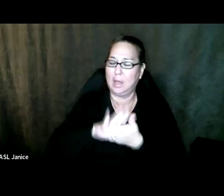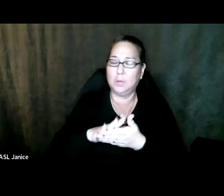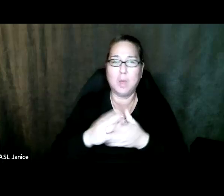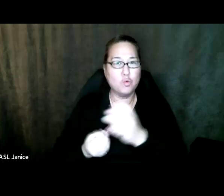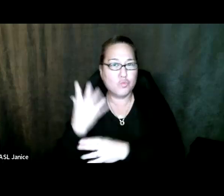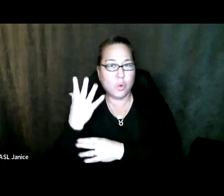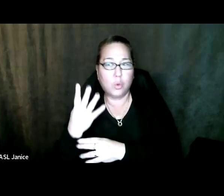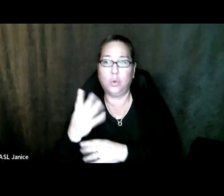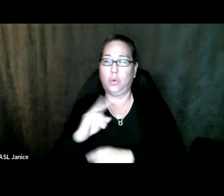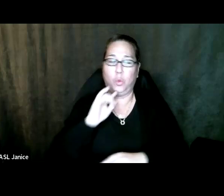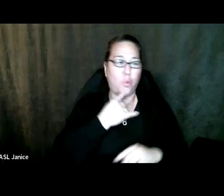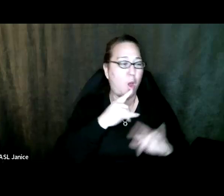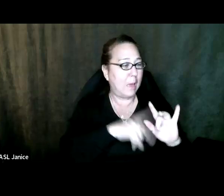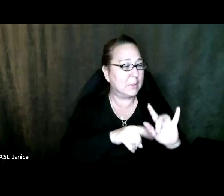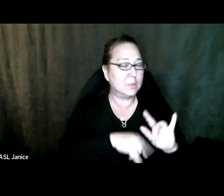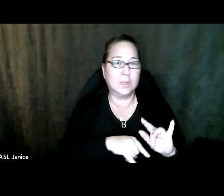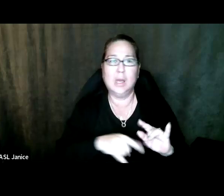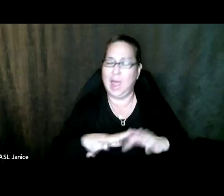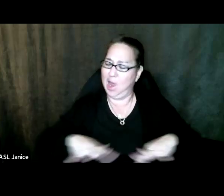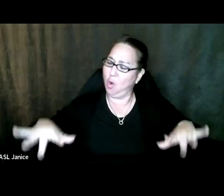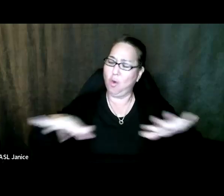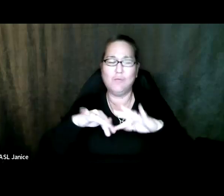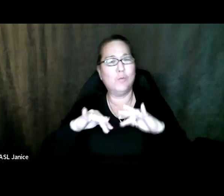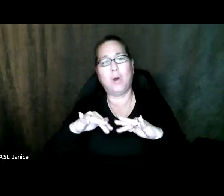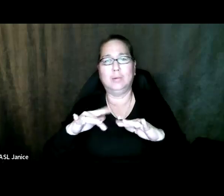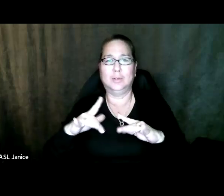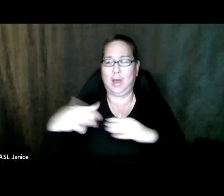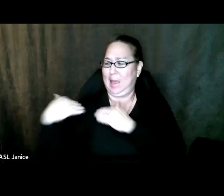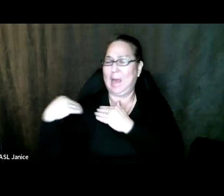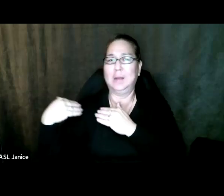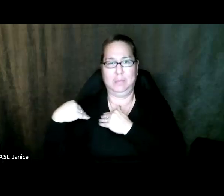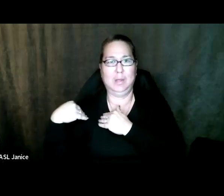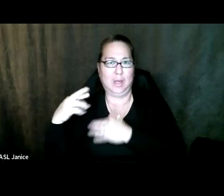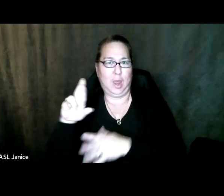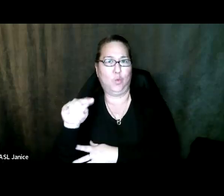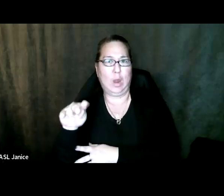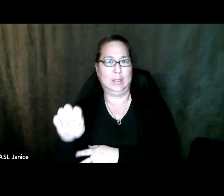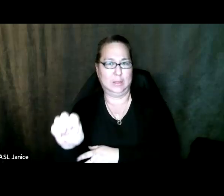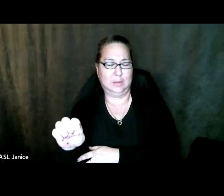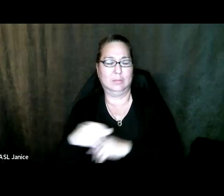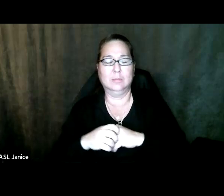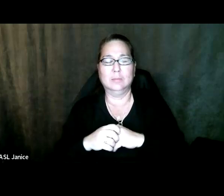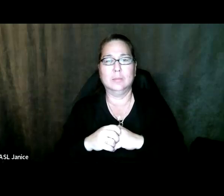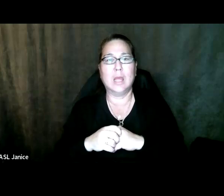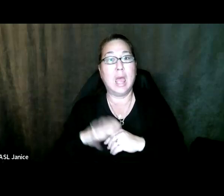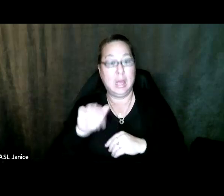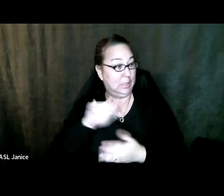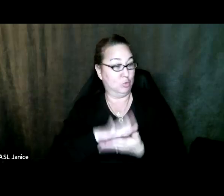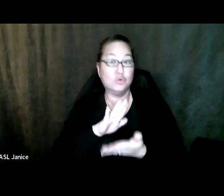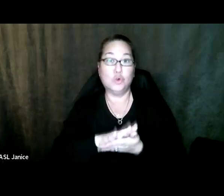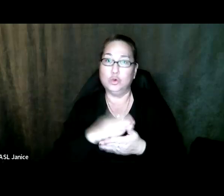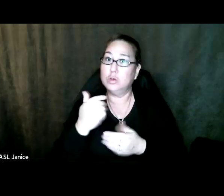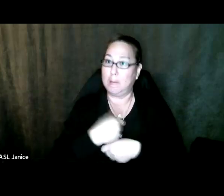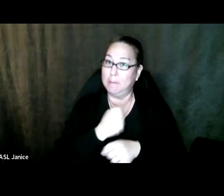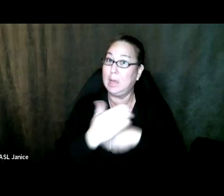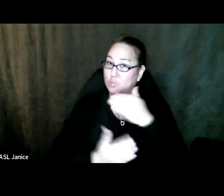chronic absenteeism, and overall accountability ratings. The majority of transformation schools are making progress, but